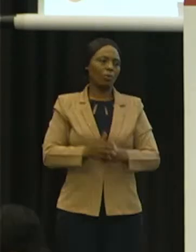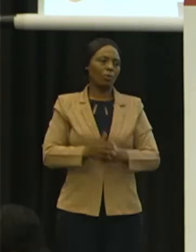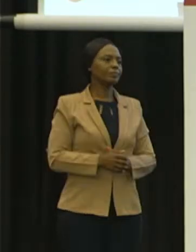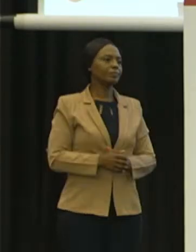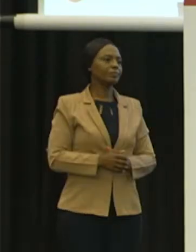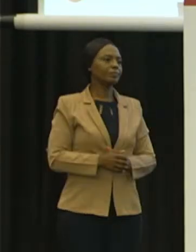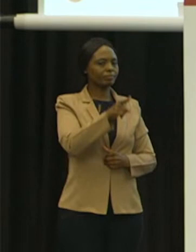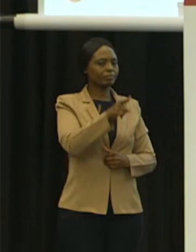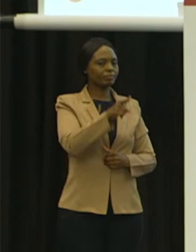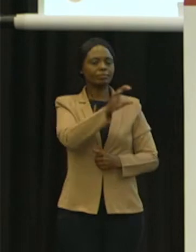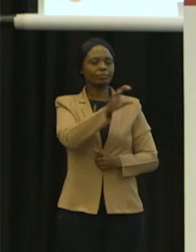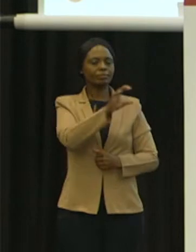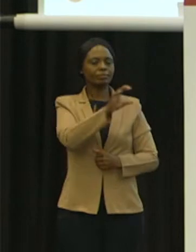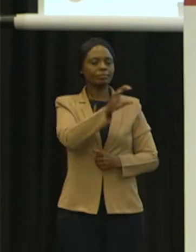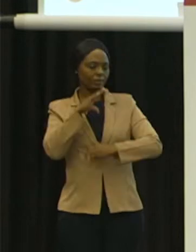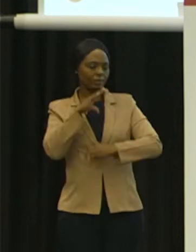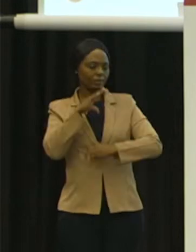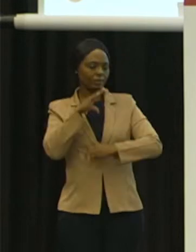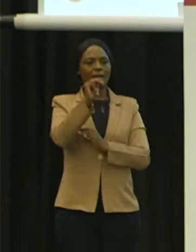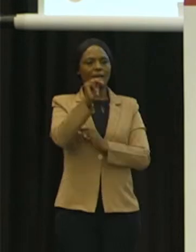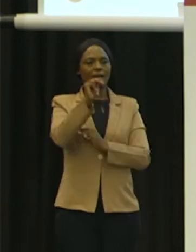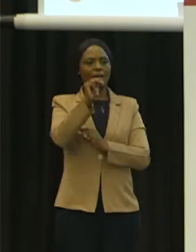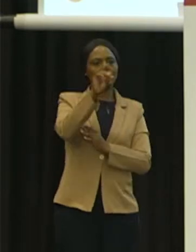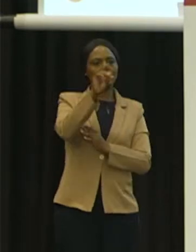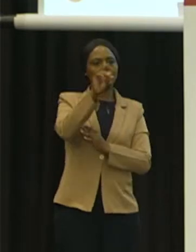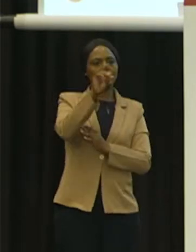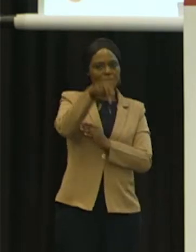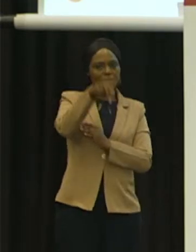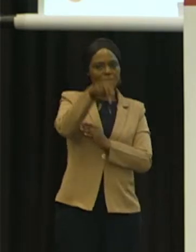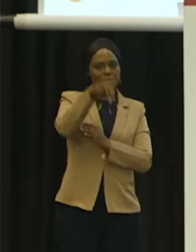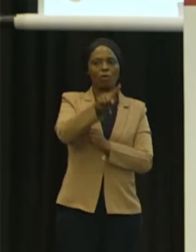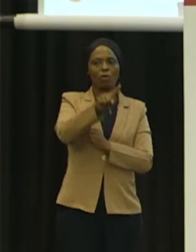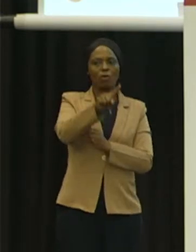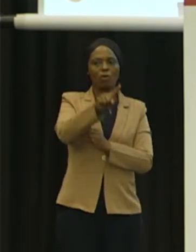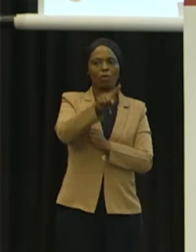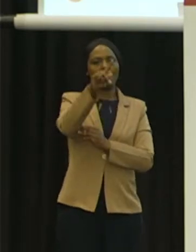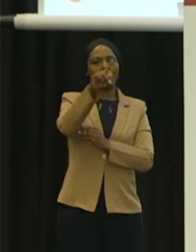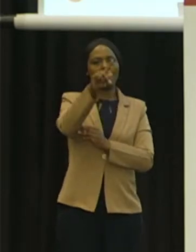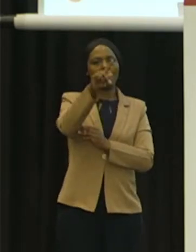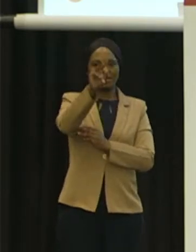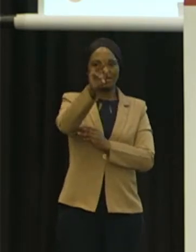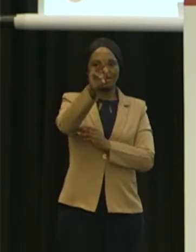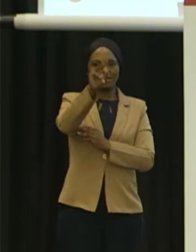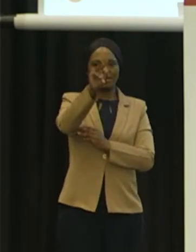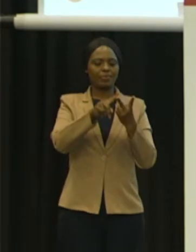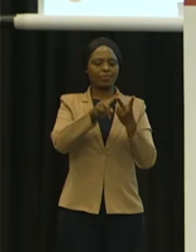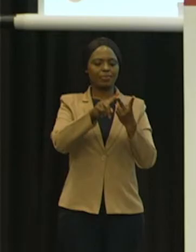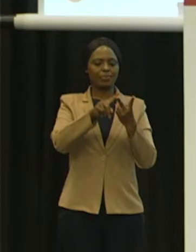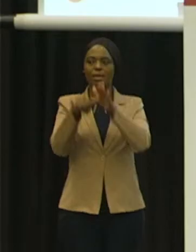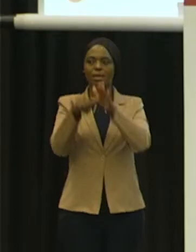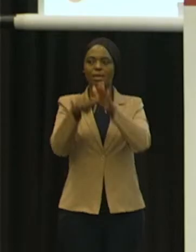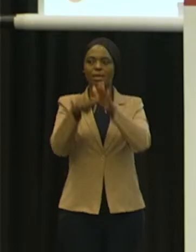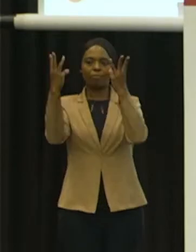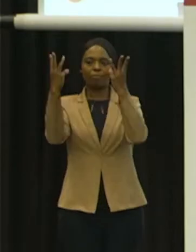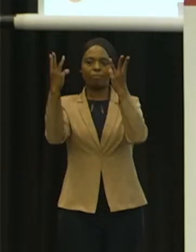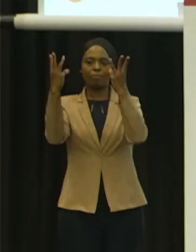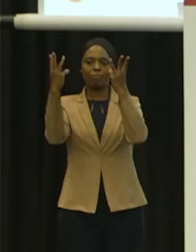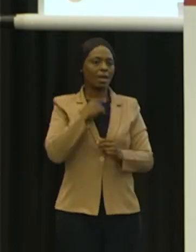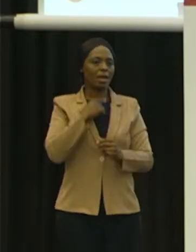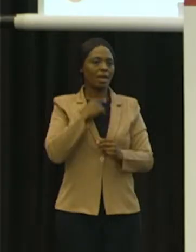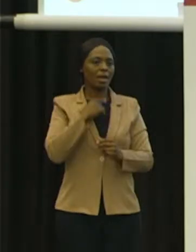NSP to integrate mental health into services for PL-HIV as well as key populations. I repeat,